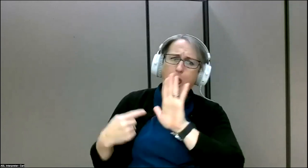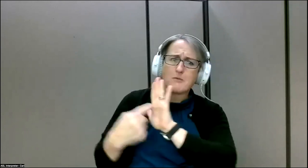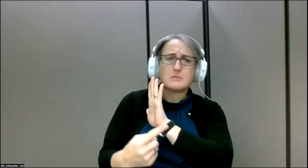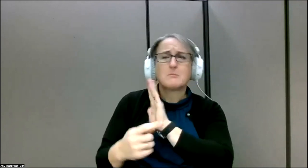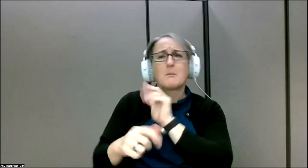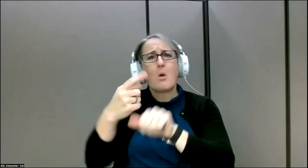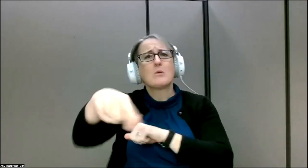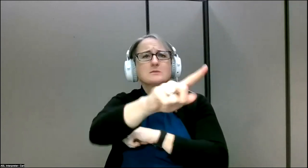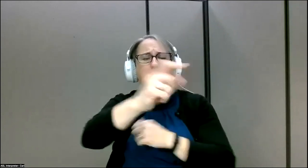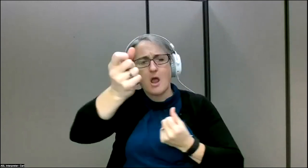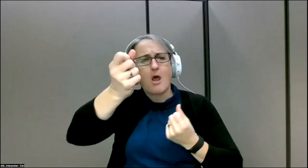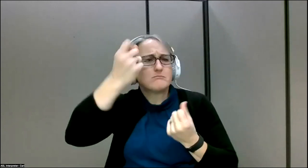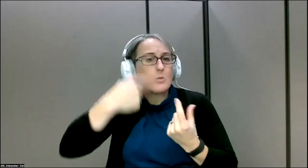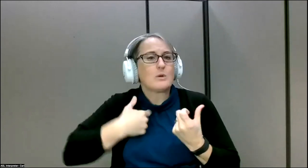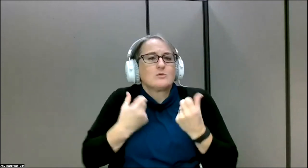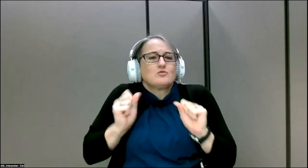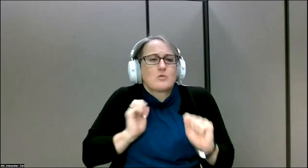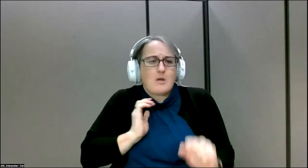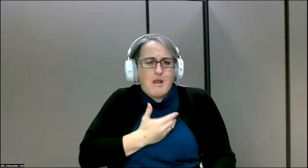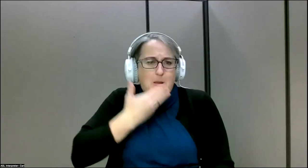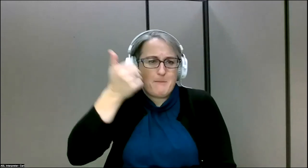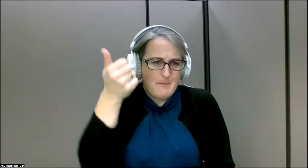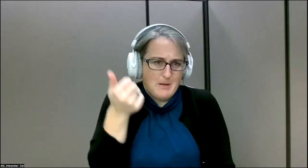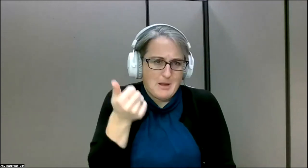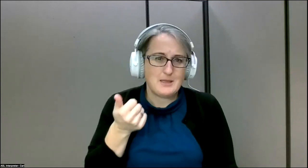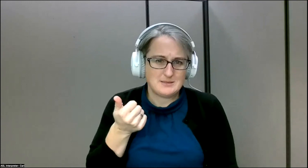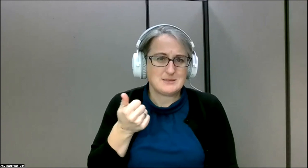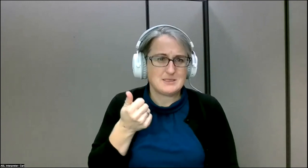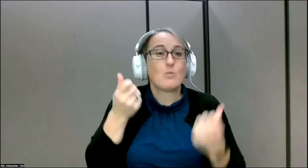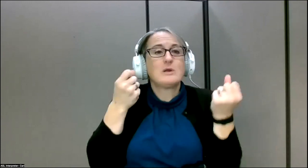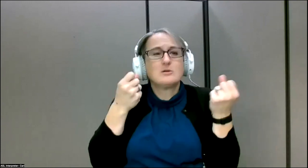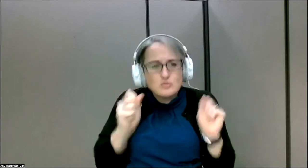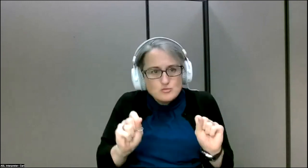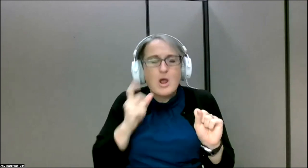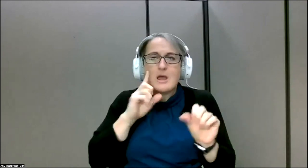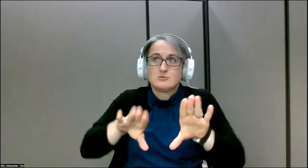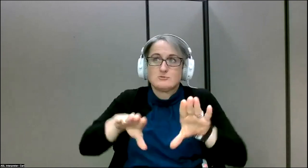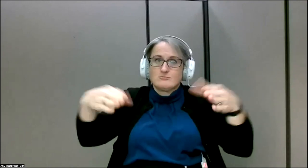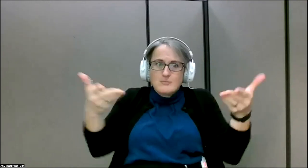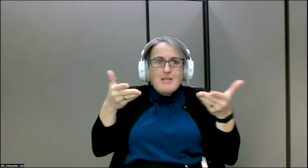people understood we're doing our best, and we really tried to make the event inclusive.